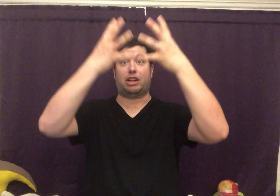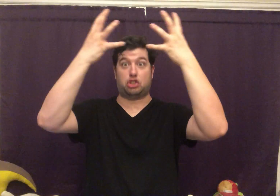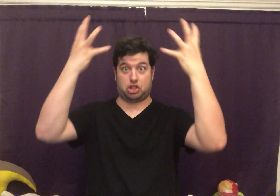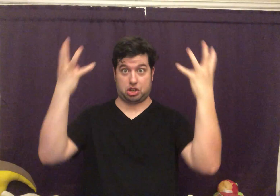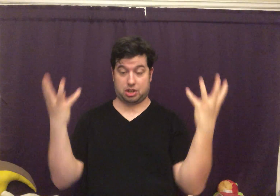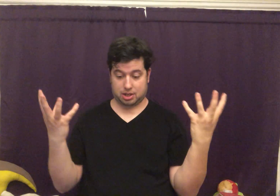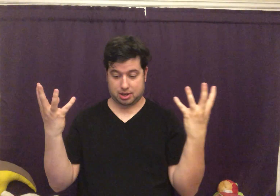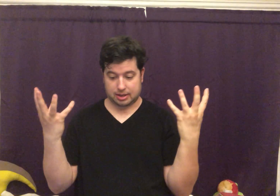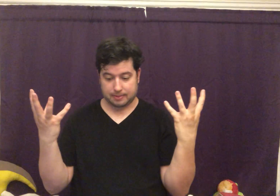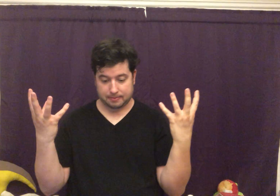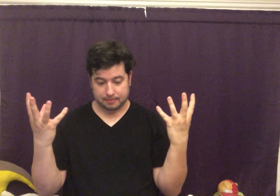much.